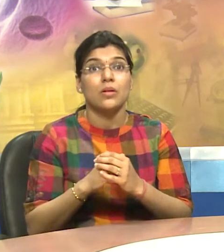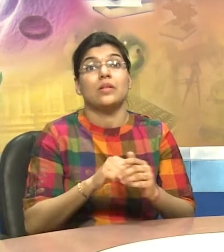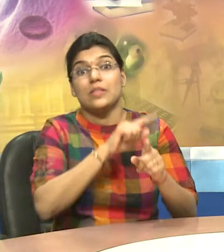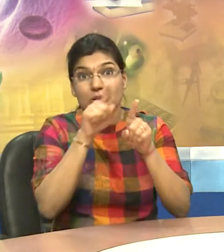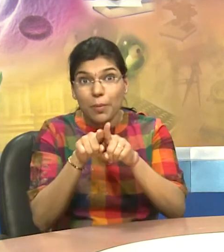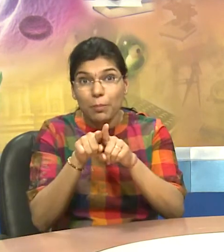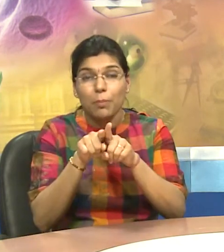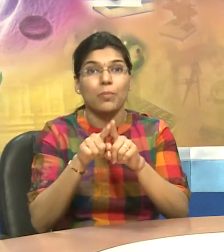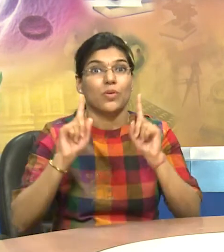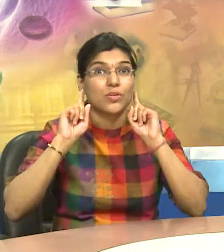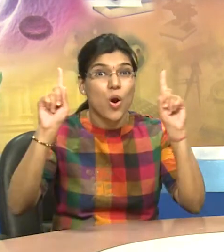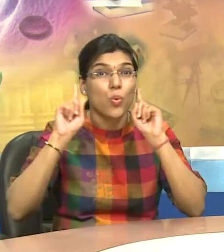find typhoid.